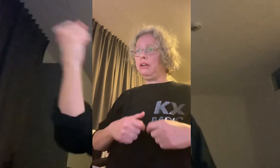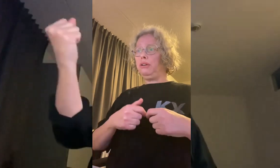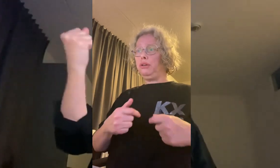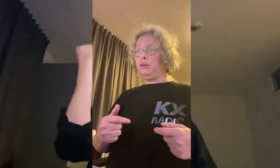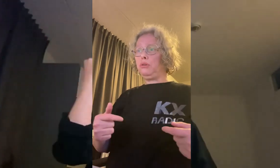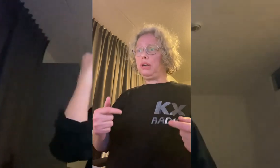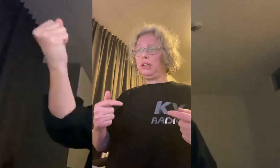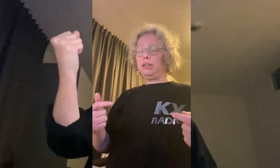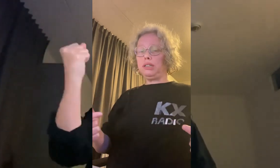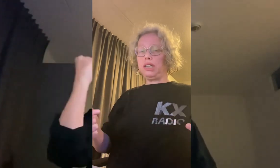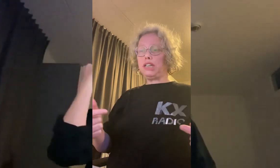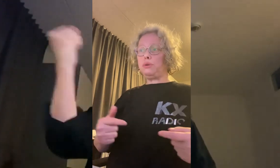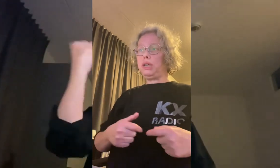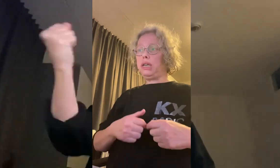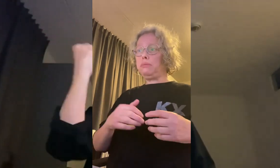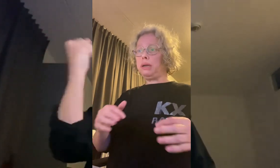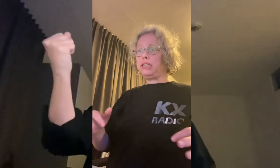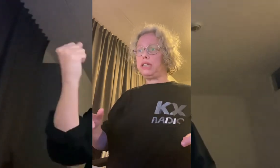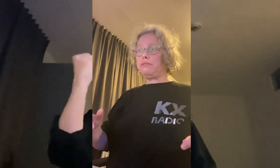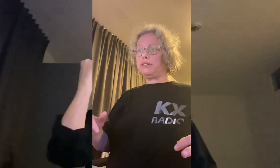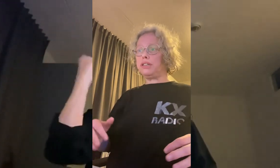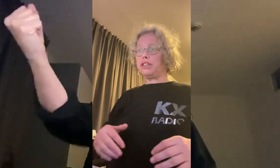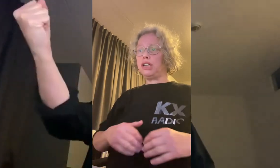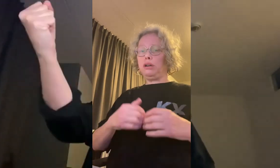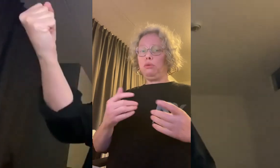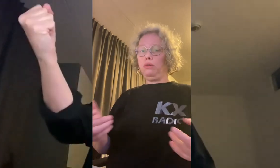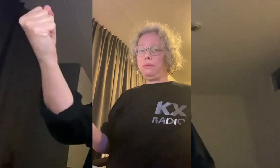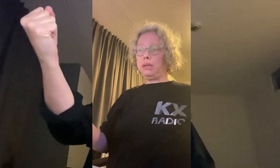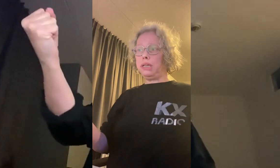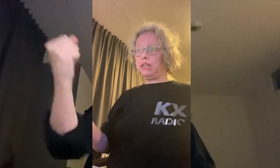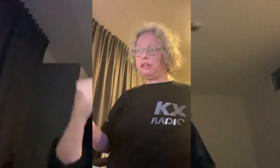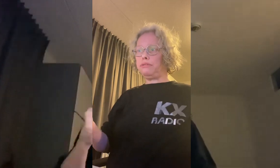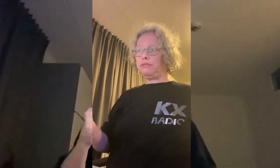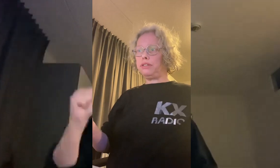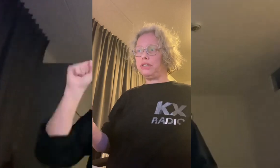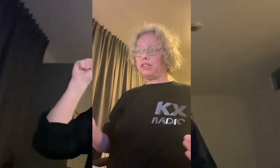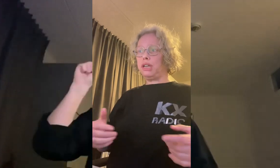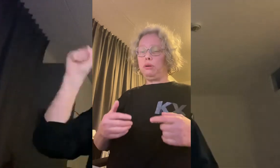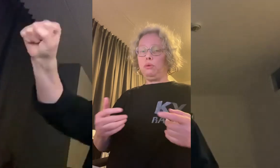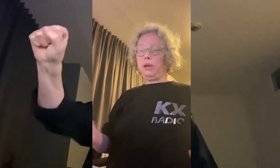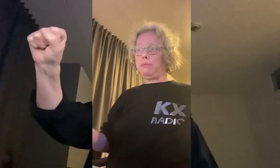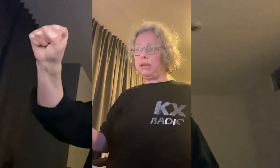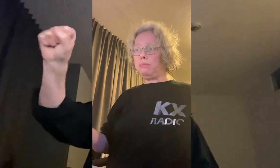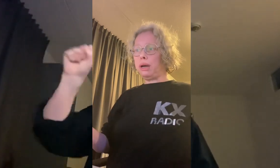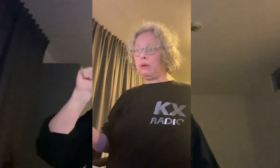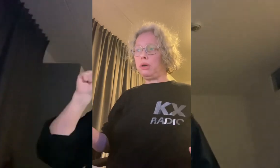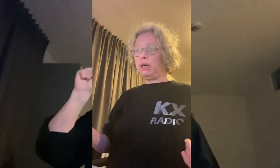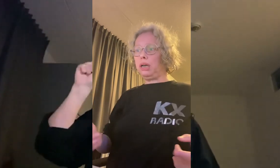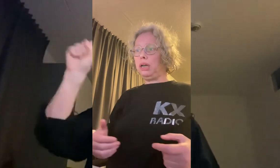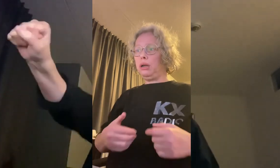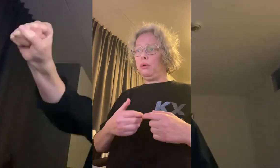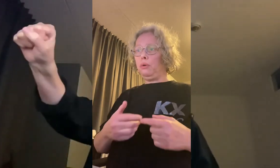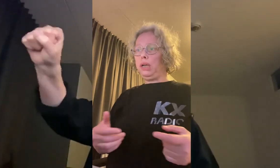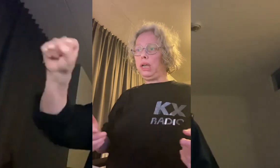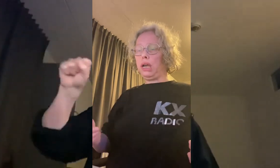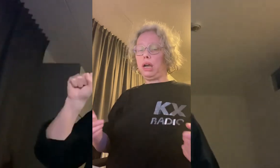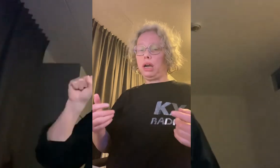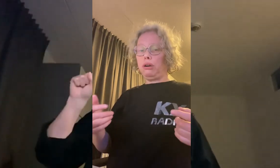You, that's we make a difference. Women difference. Women power. We are